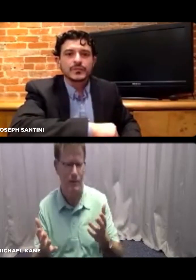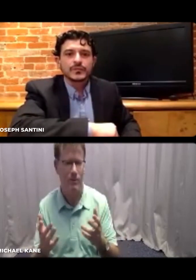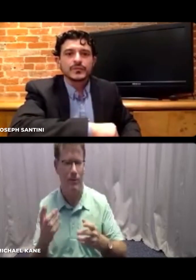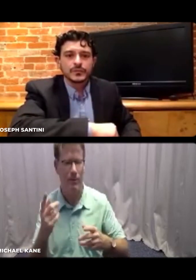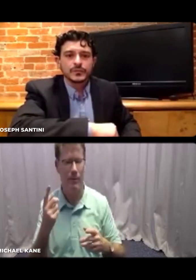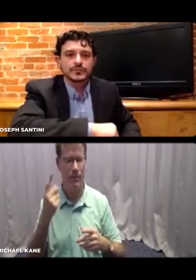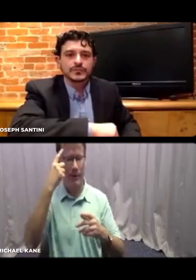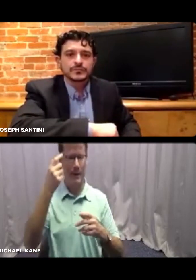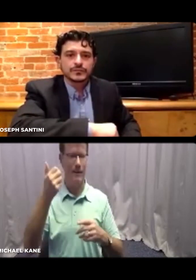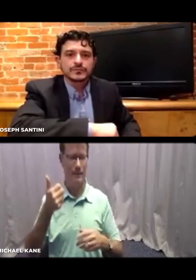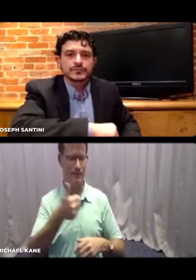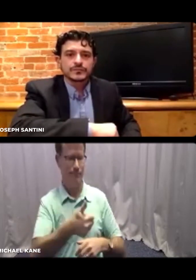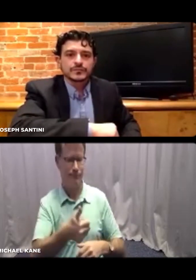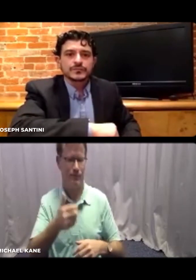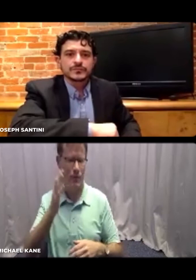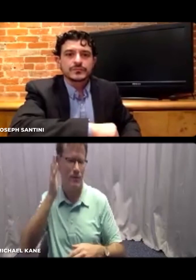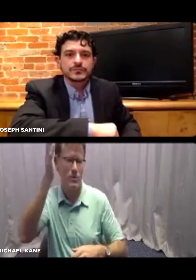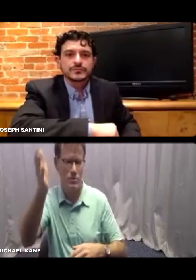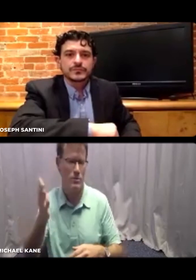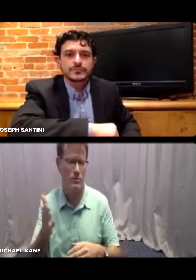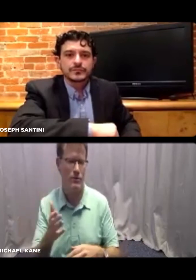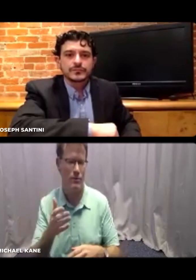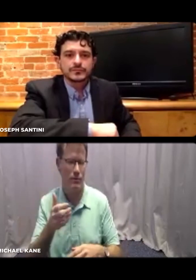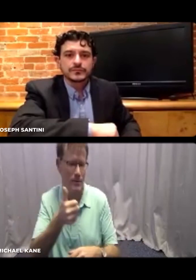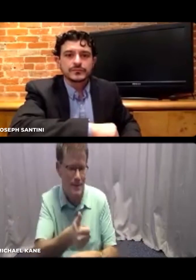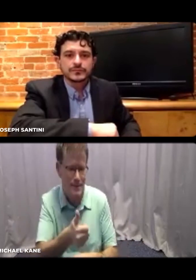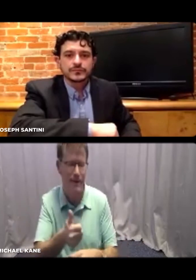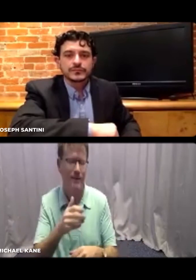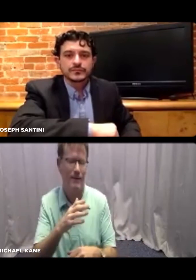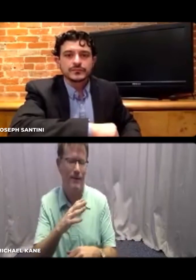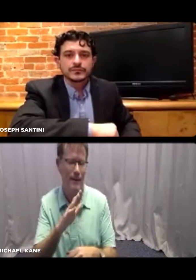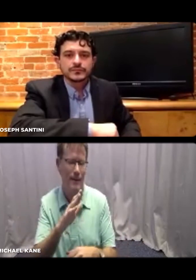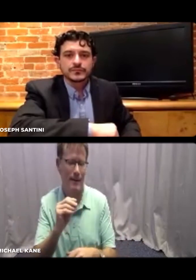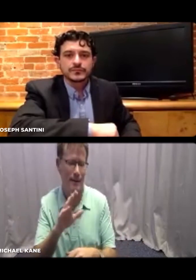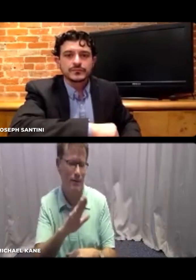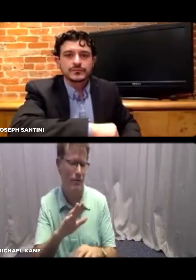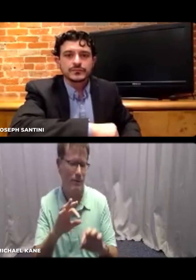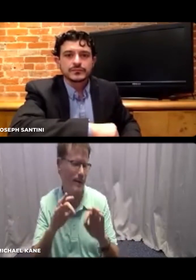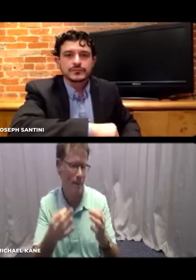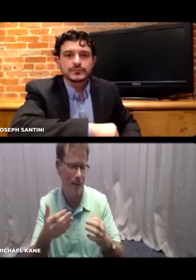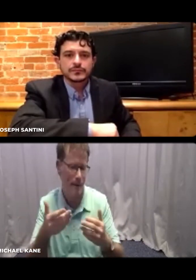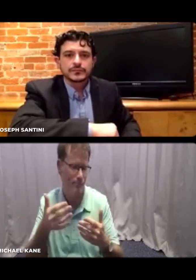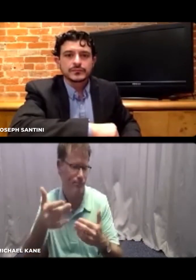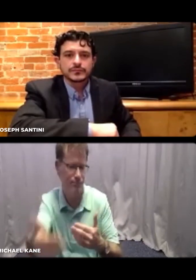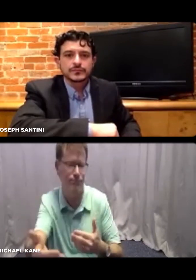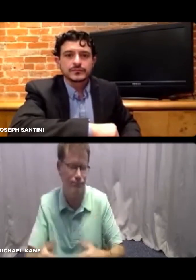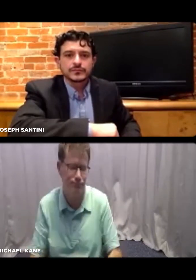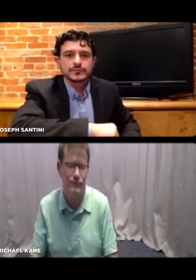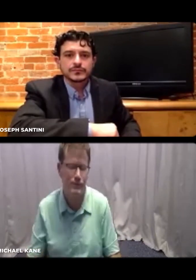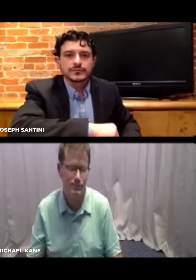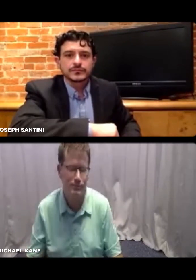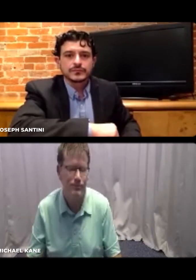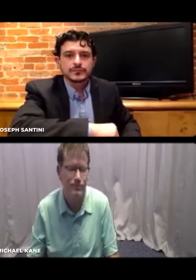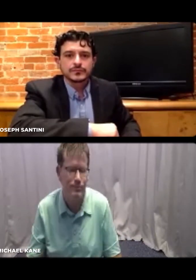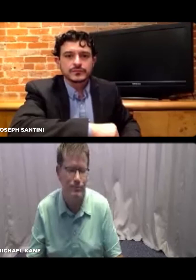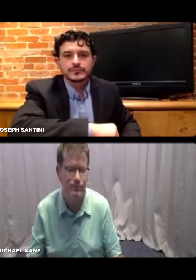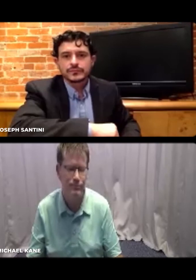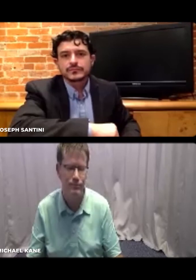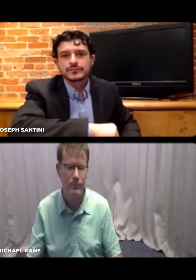in the present. You really have to think about your future self and your future family's needs. Uh-huh.